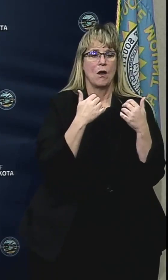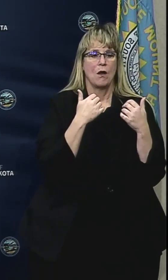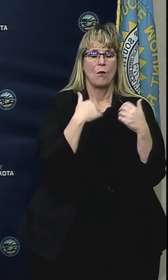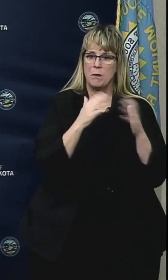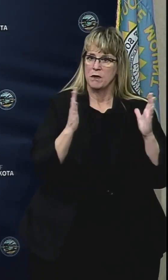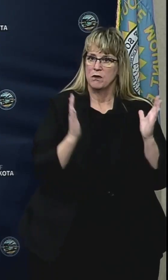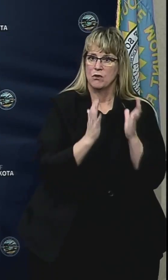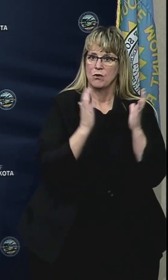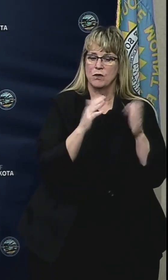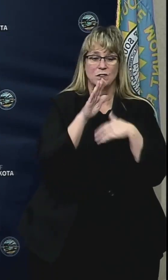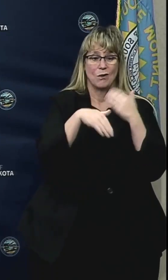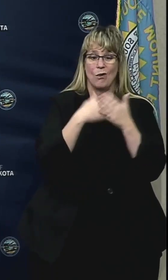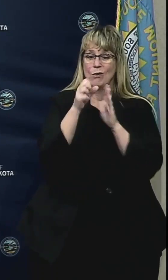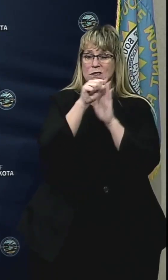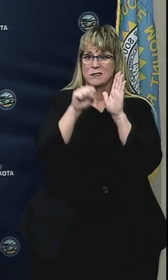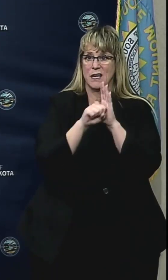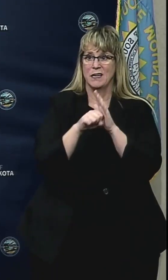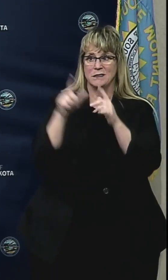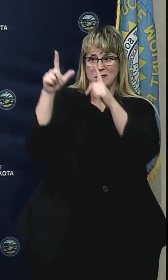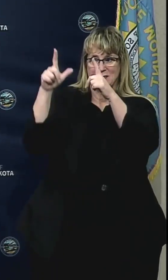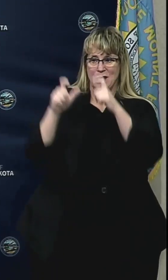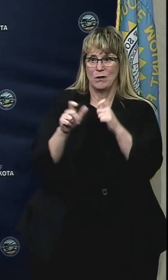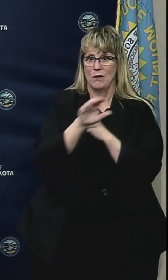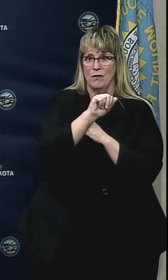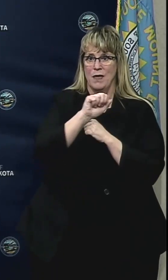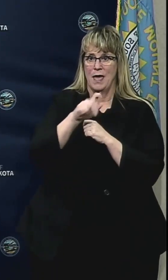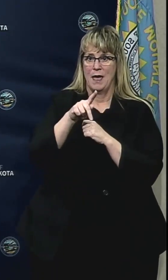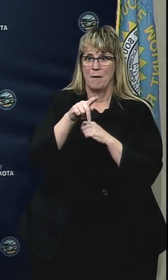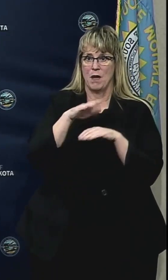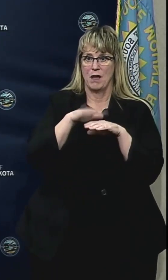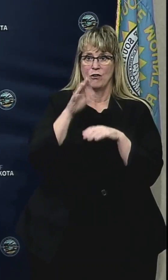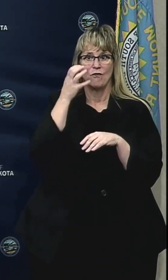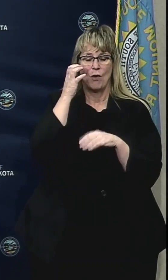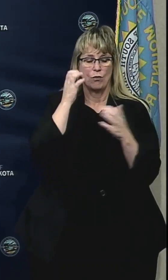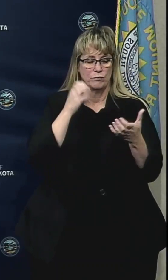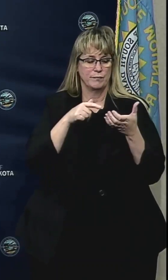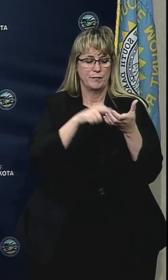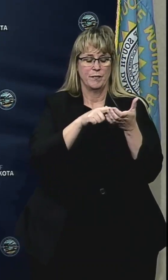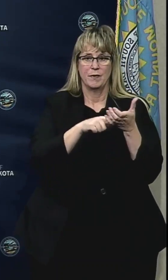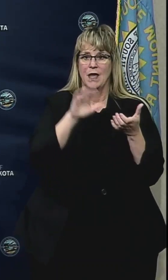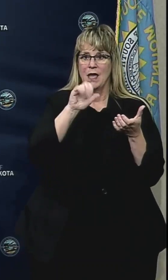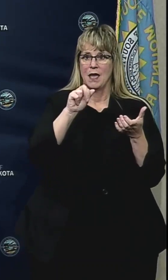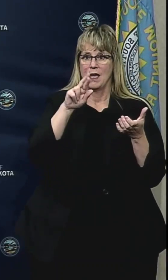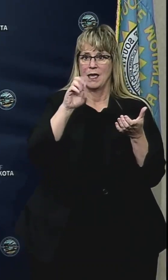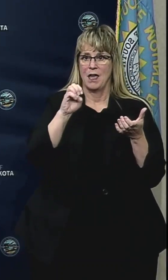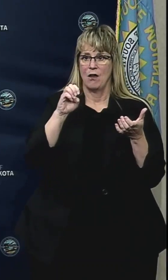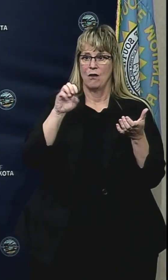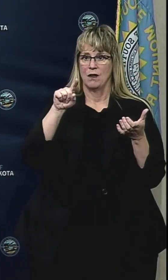we've been encouraging the entire state to download the app Care19. This is an app that we were the